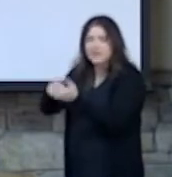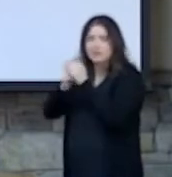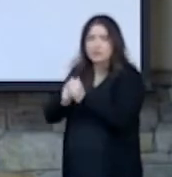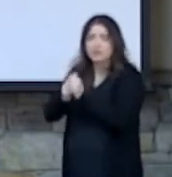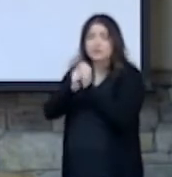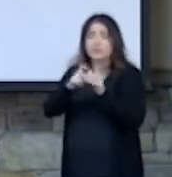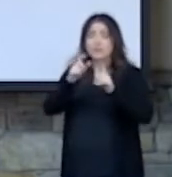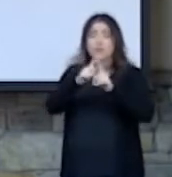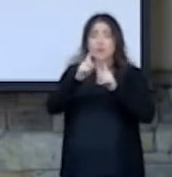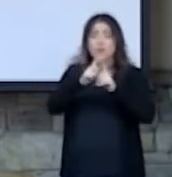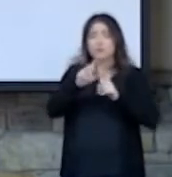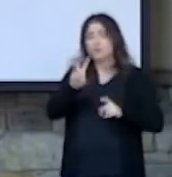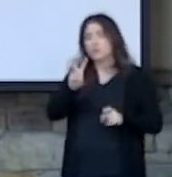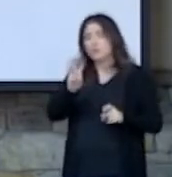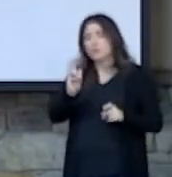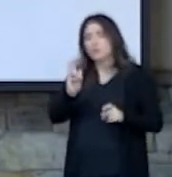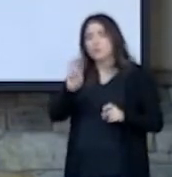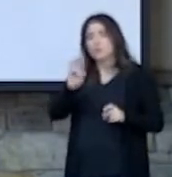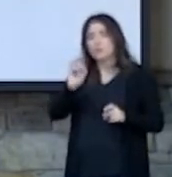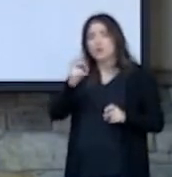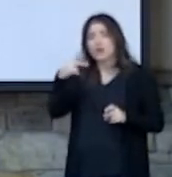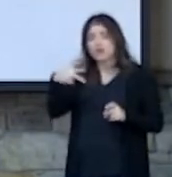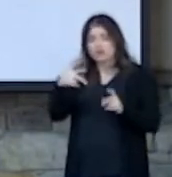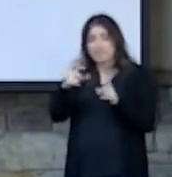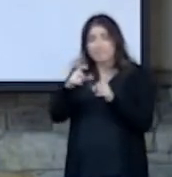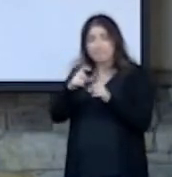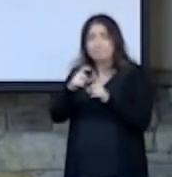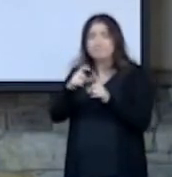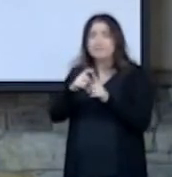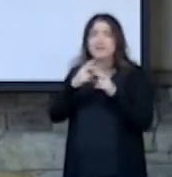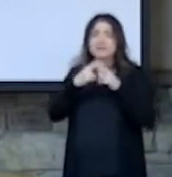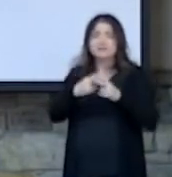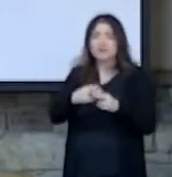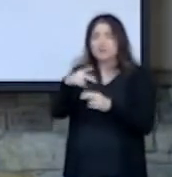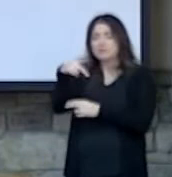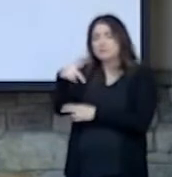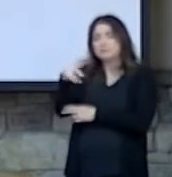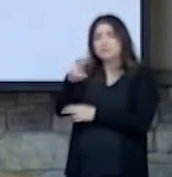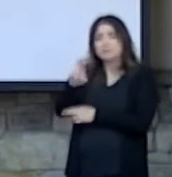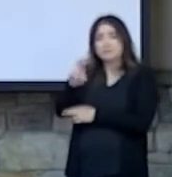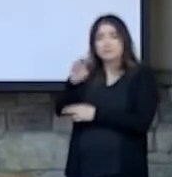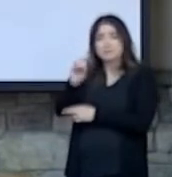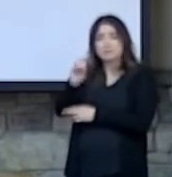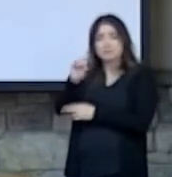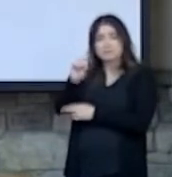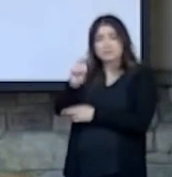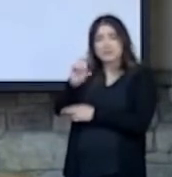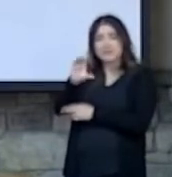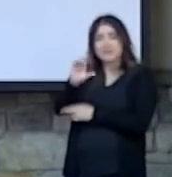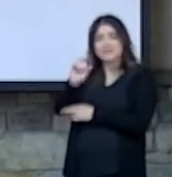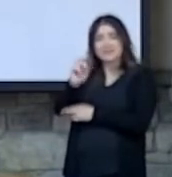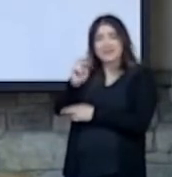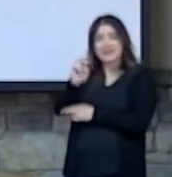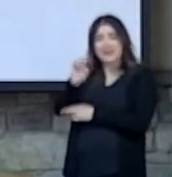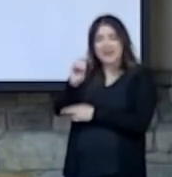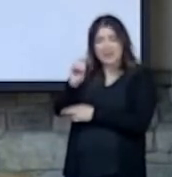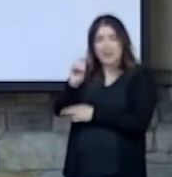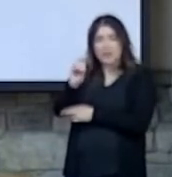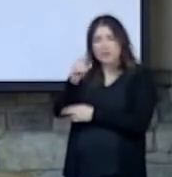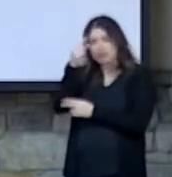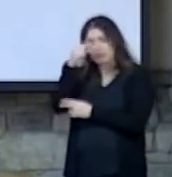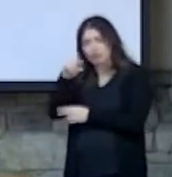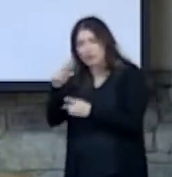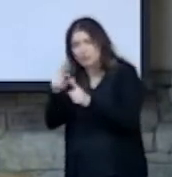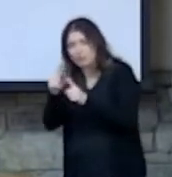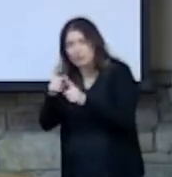worship that's found here in Matthew chapter 2 is a Greek word, proskuneo. And it's a fascinating word because of the word